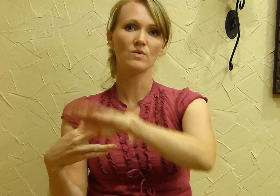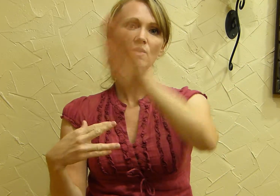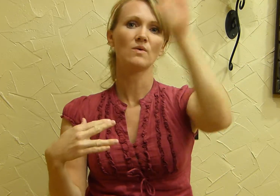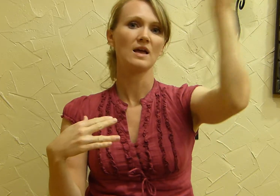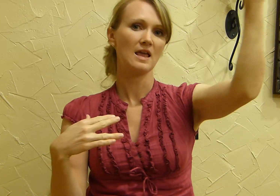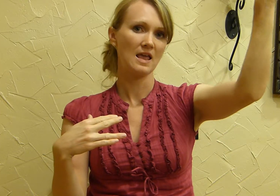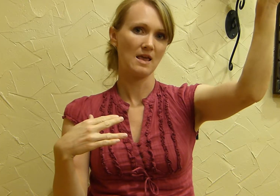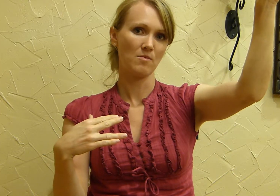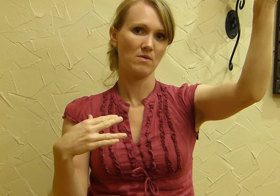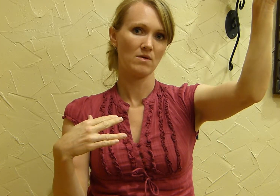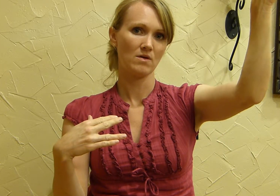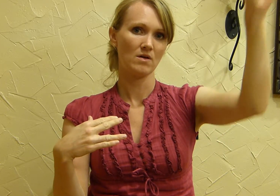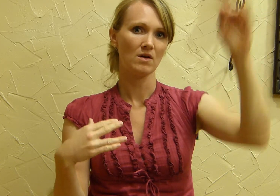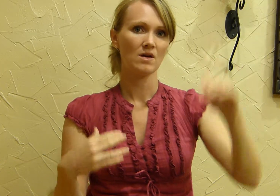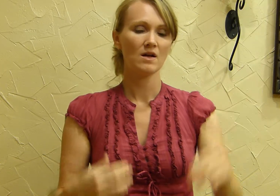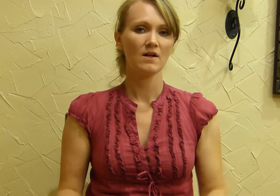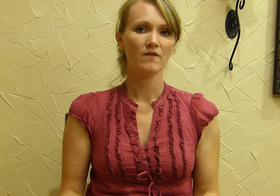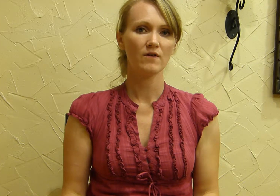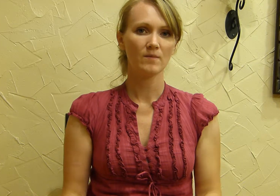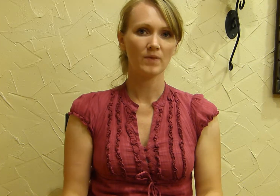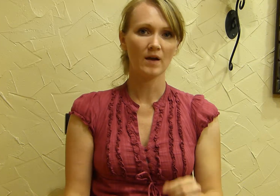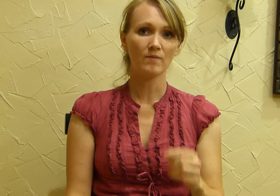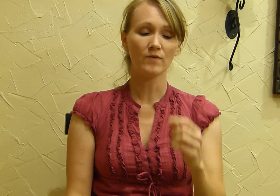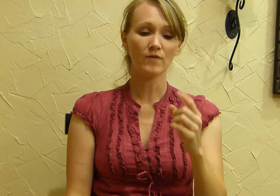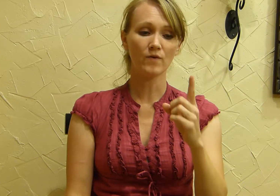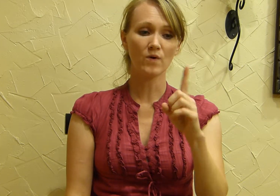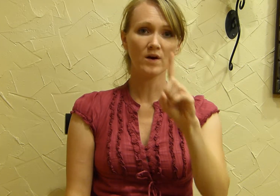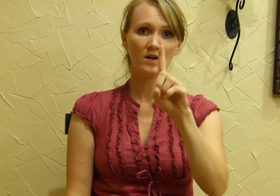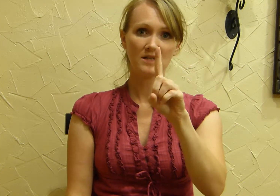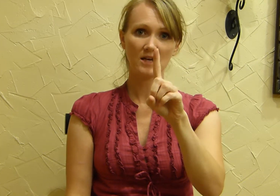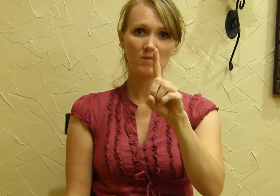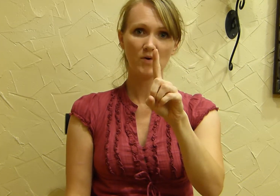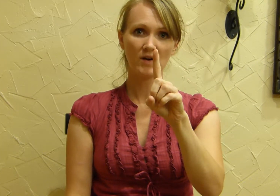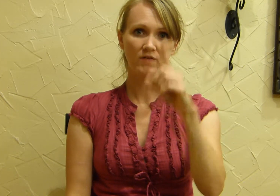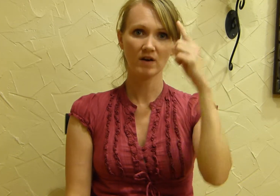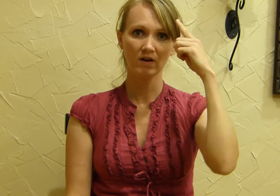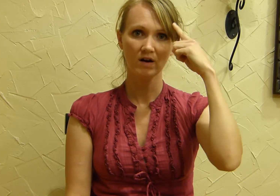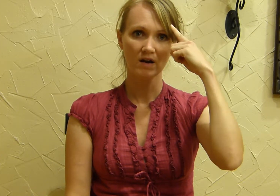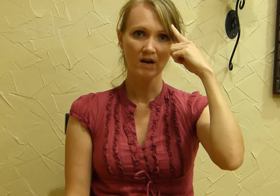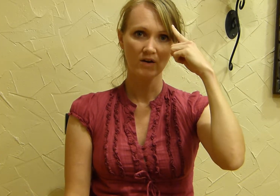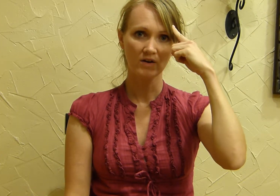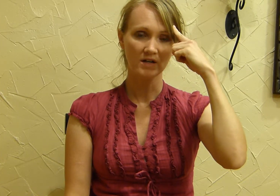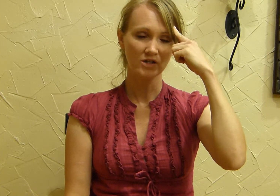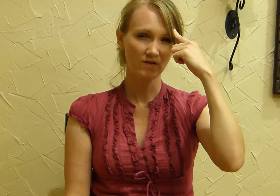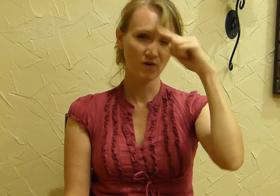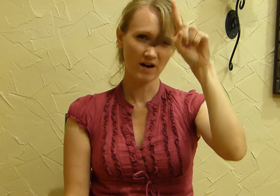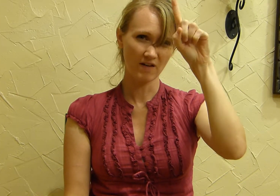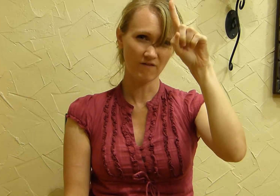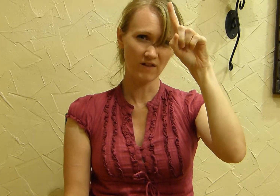through him. For 4, take your pointer finger. You're going to touch your forehead and flick